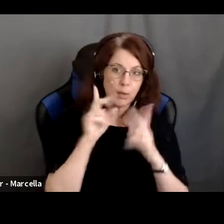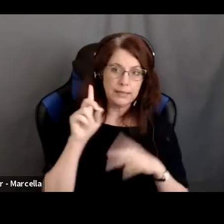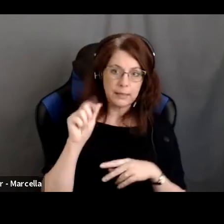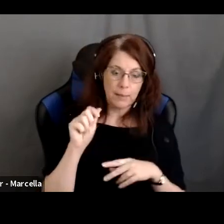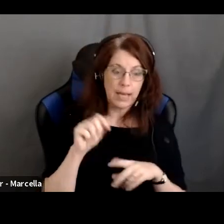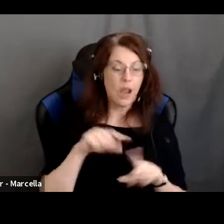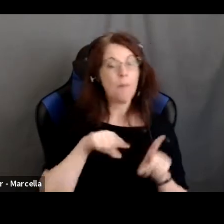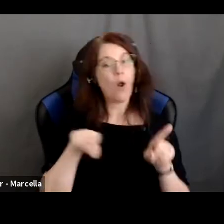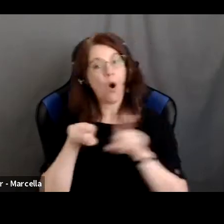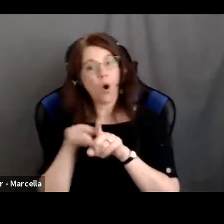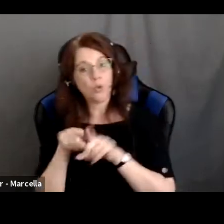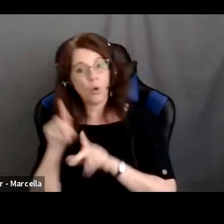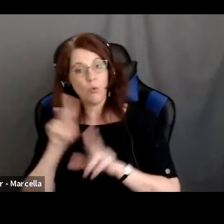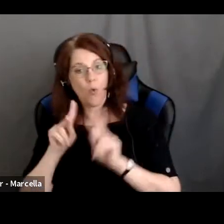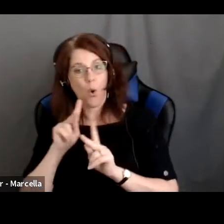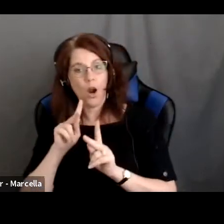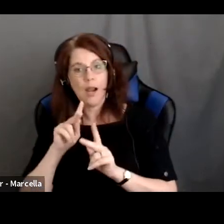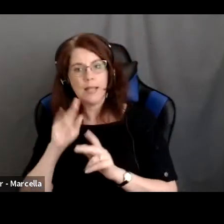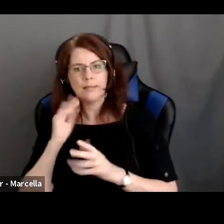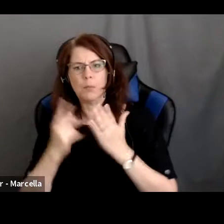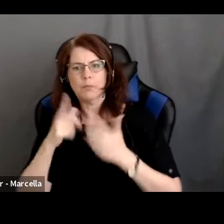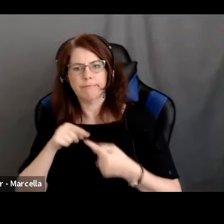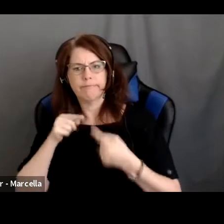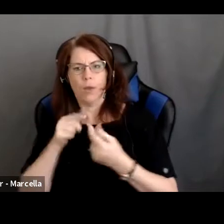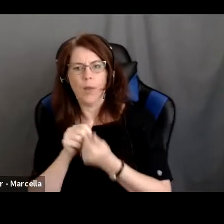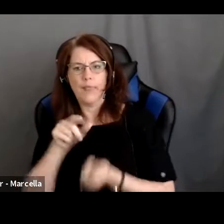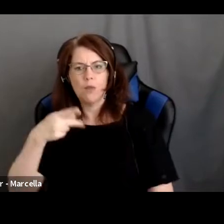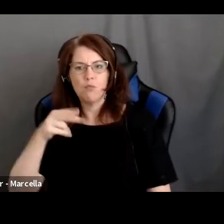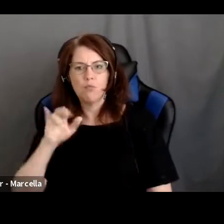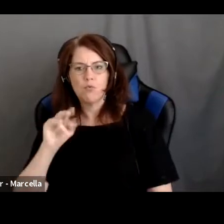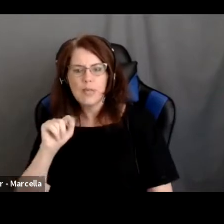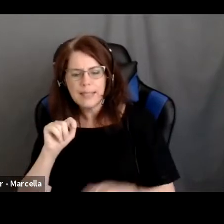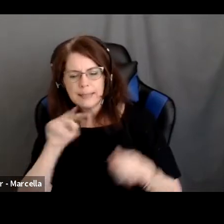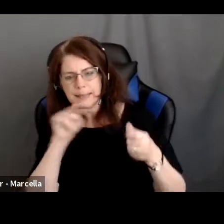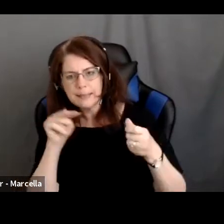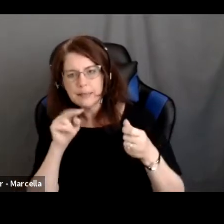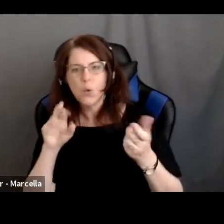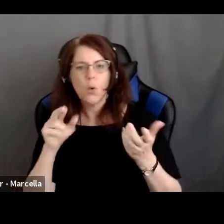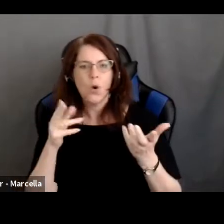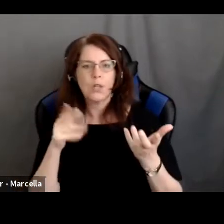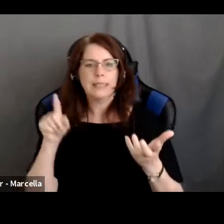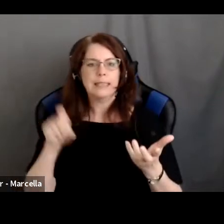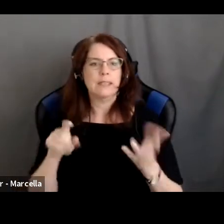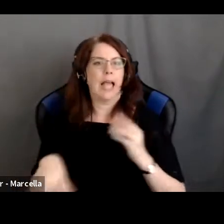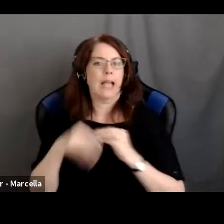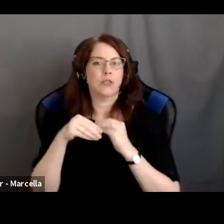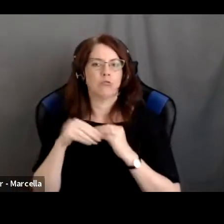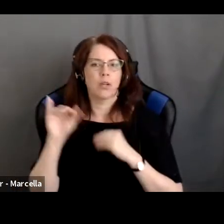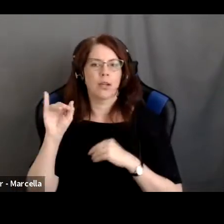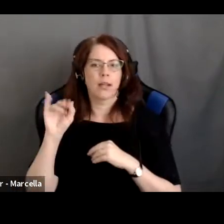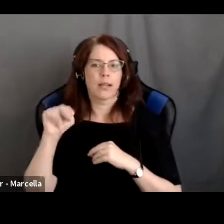for anybody with a print-related disability, or maybe somebody that just needs that extra input.